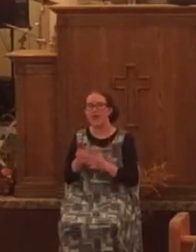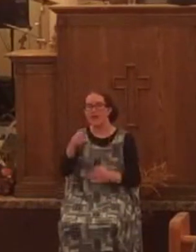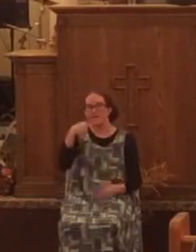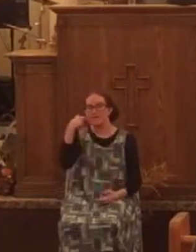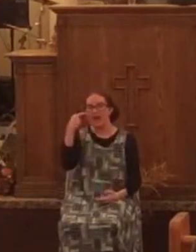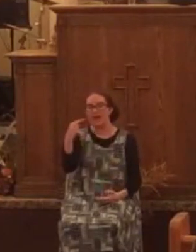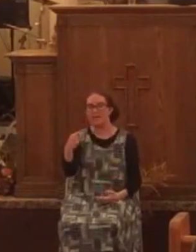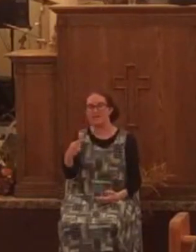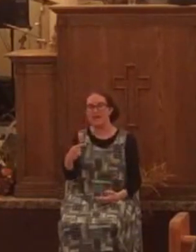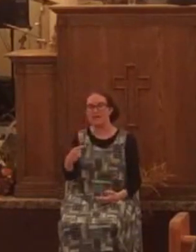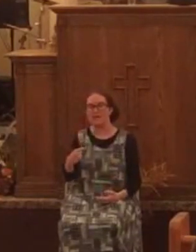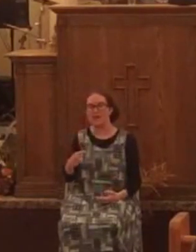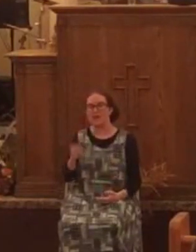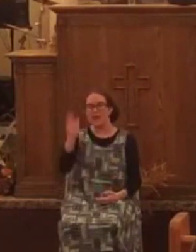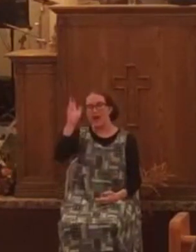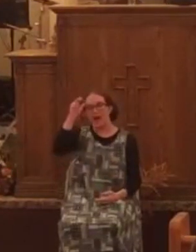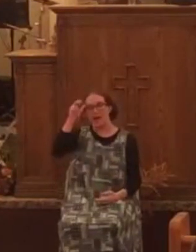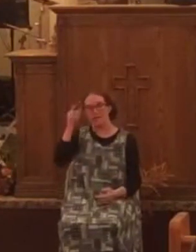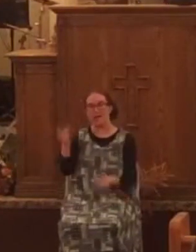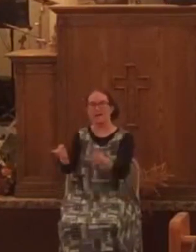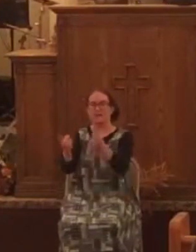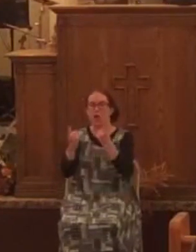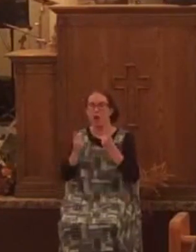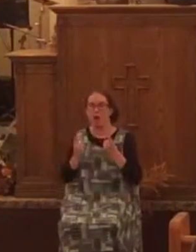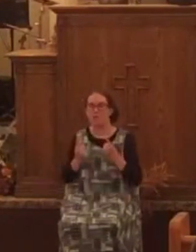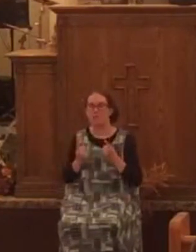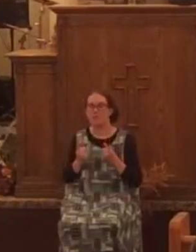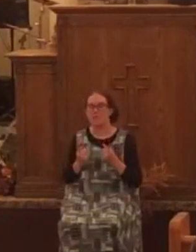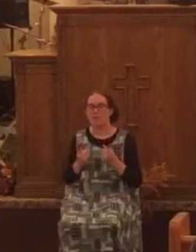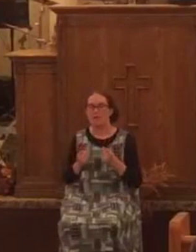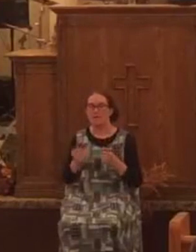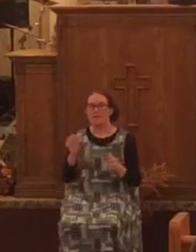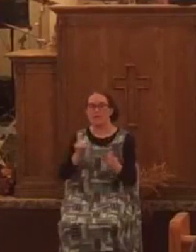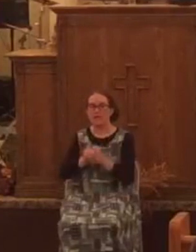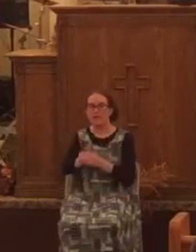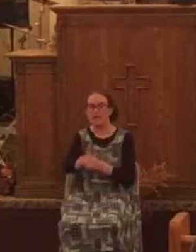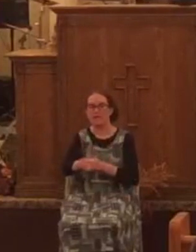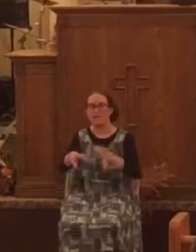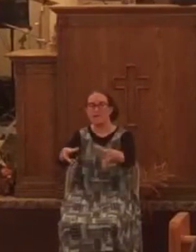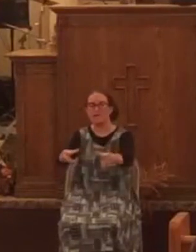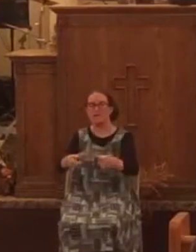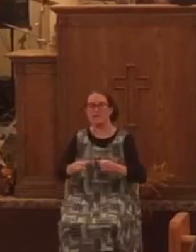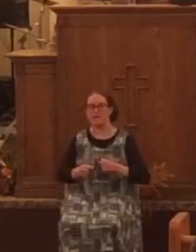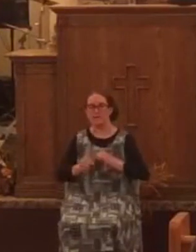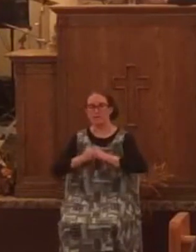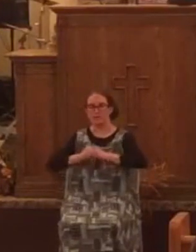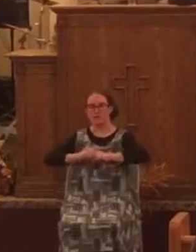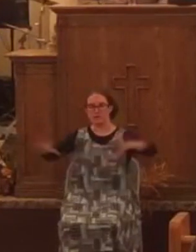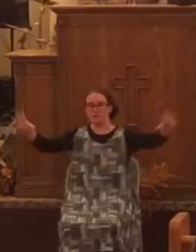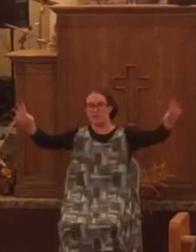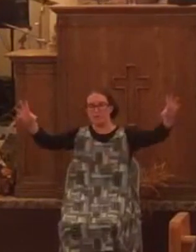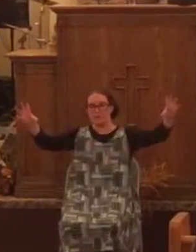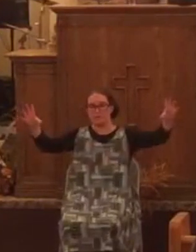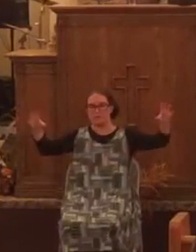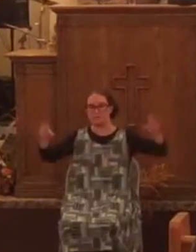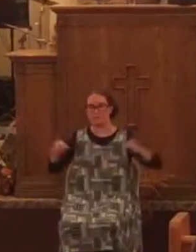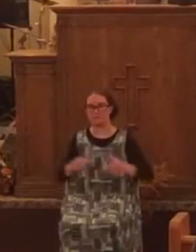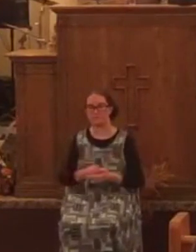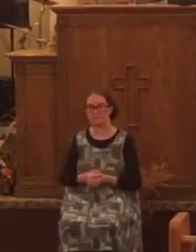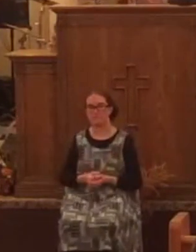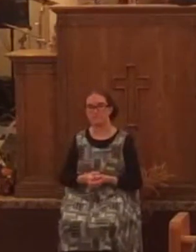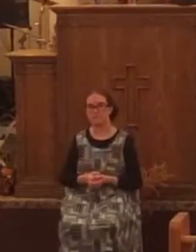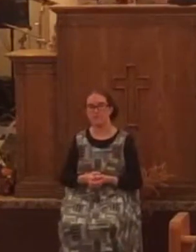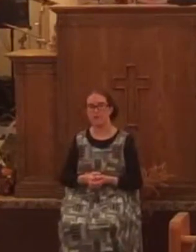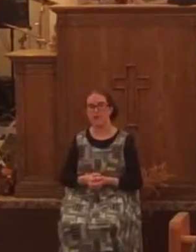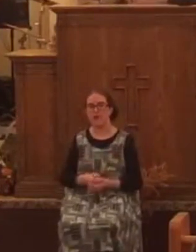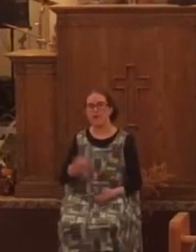us know, but the enemy has come, that he might kill, steal, and to destroy.